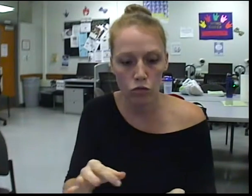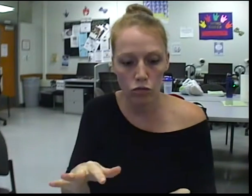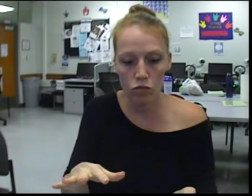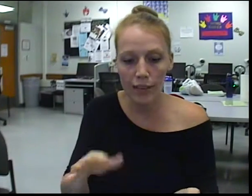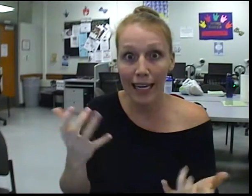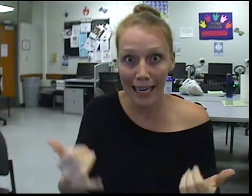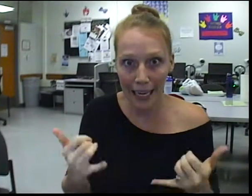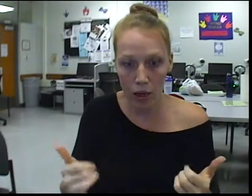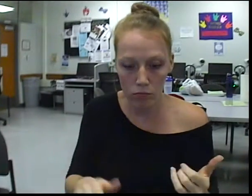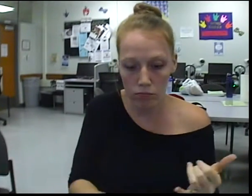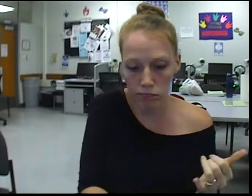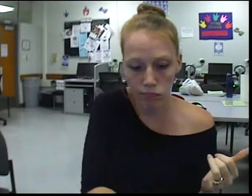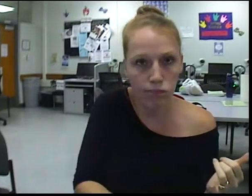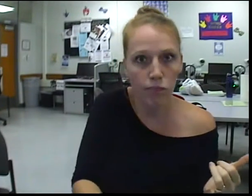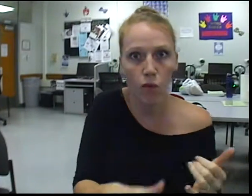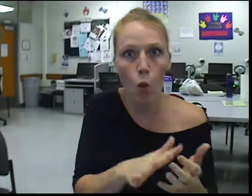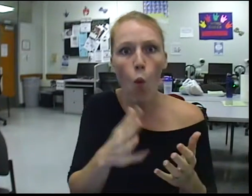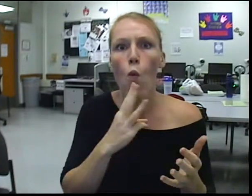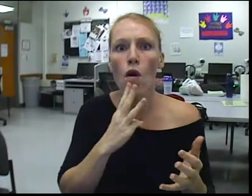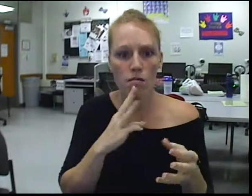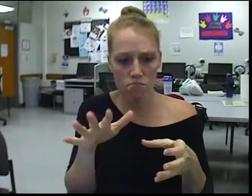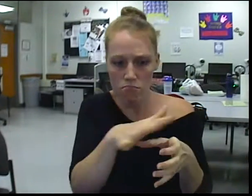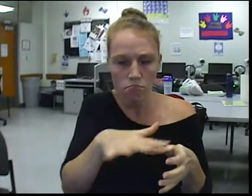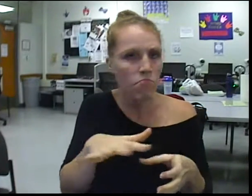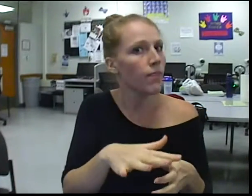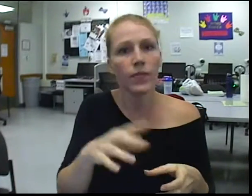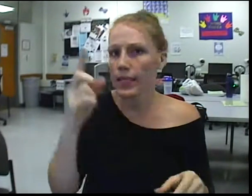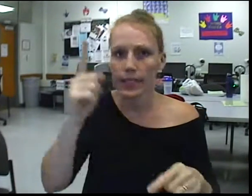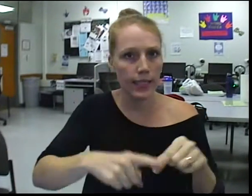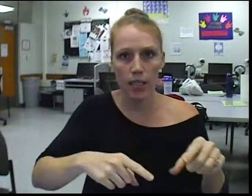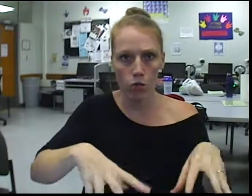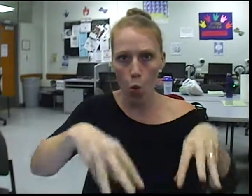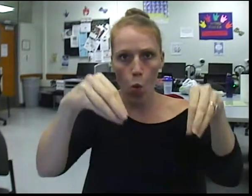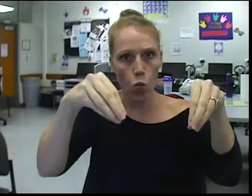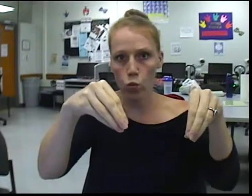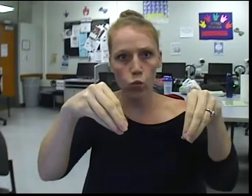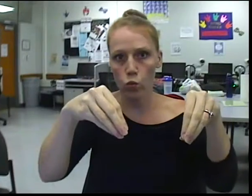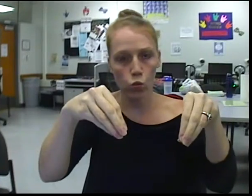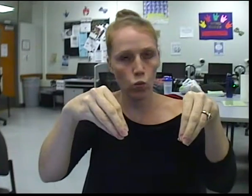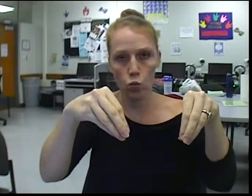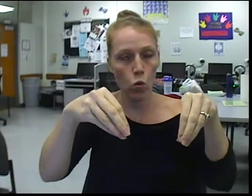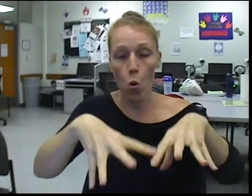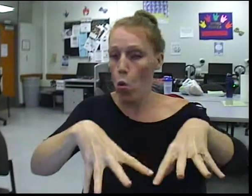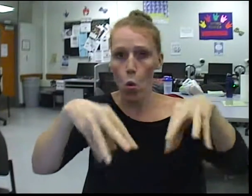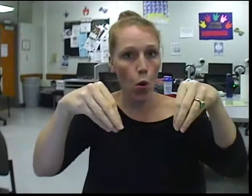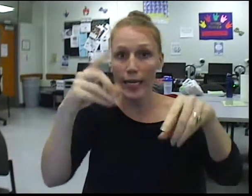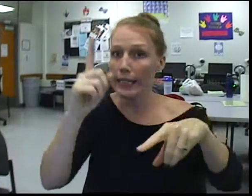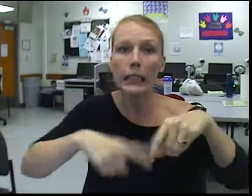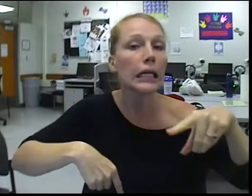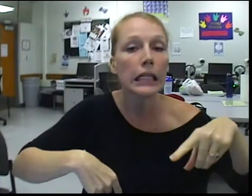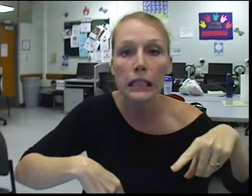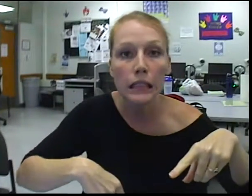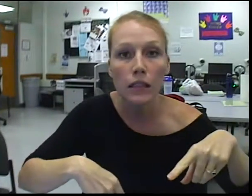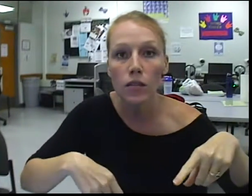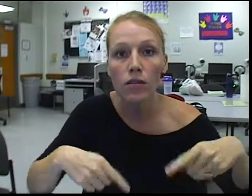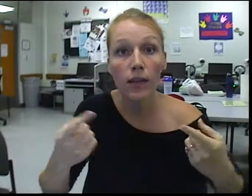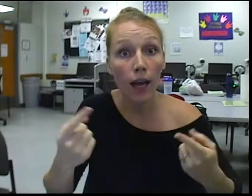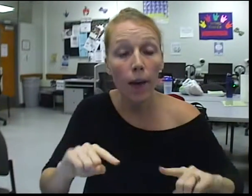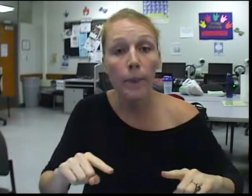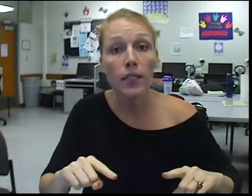and once it gets saturated, it can't hold anymore. And it gets to the point where it's saturated and holds it up, what will it probably do? It's going to drip.